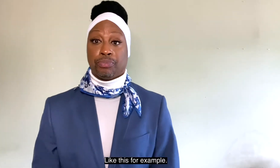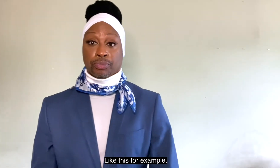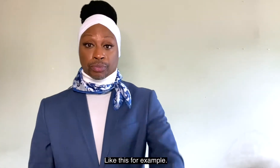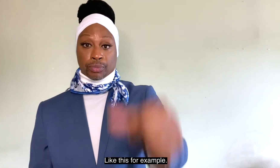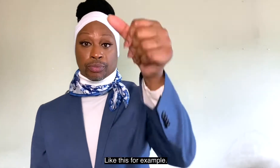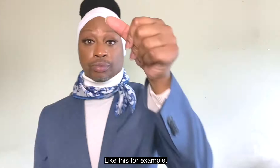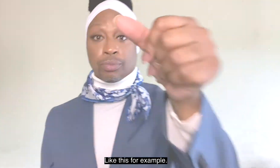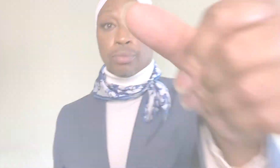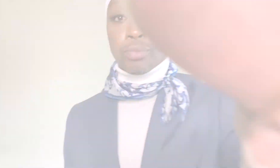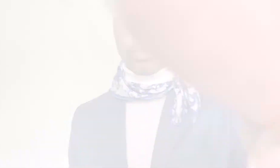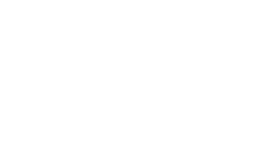example.